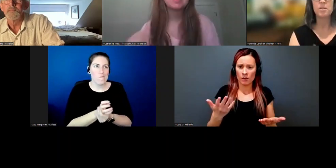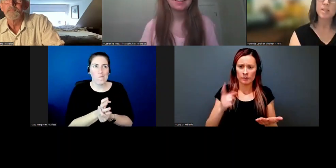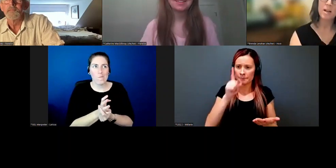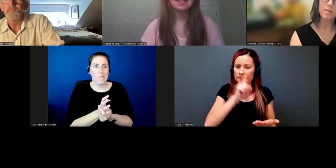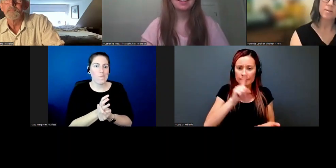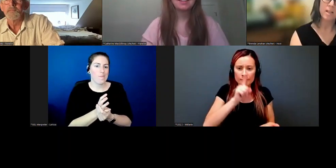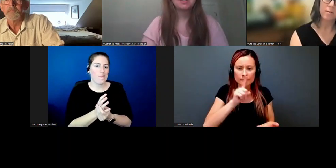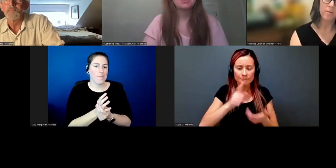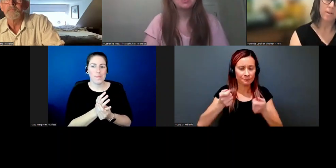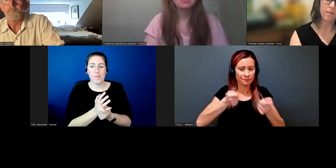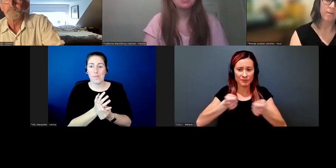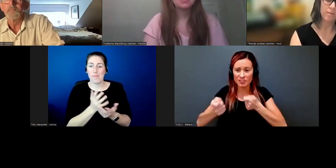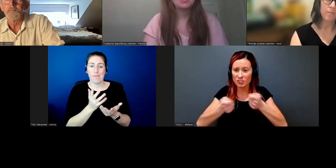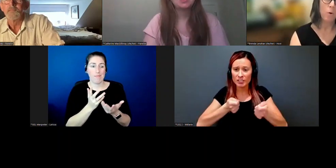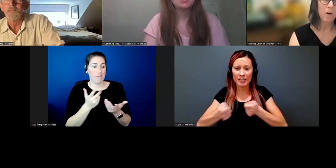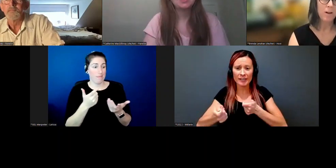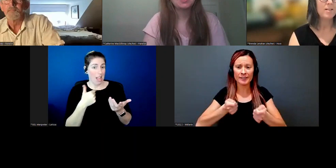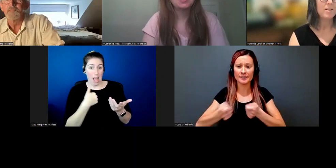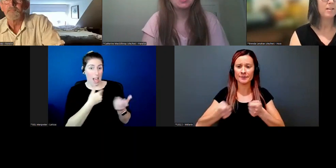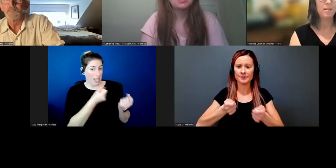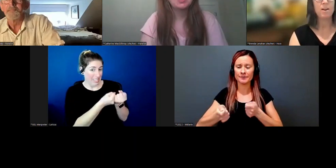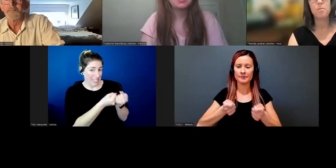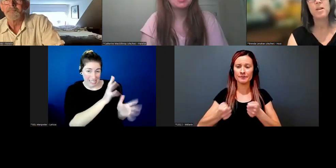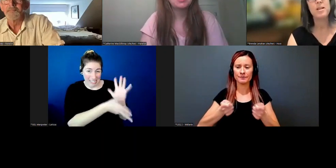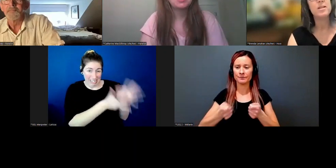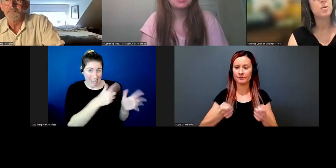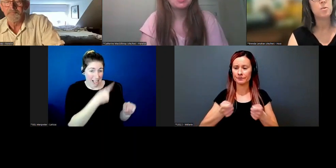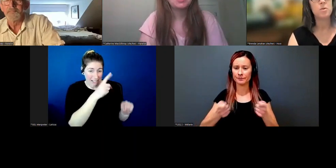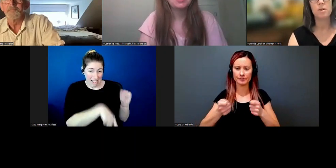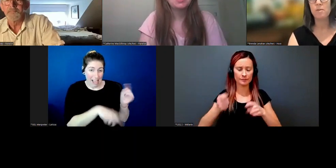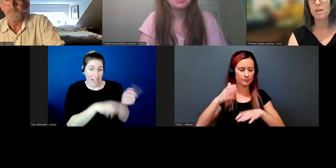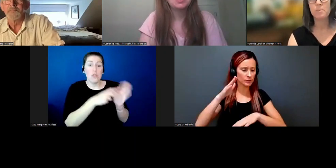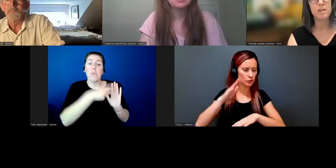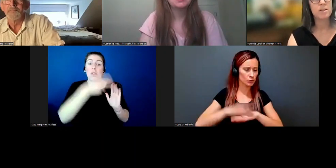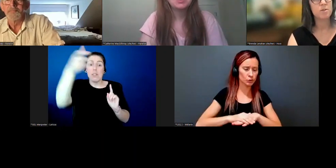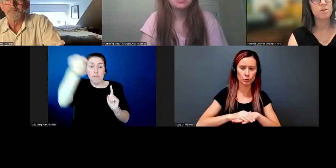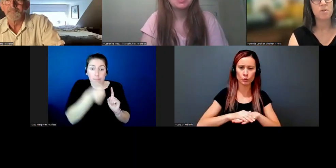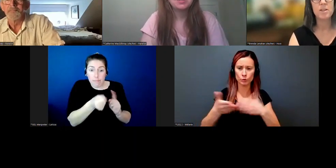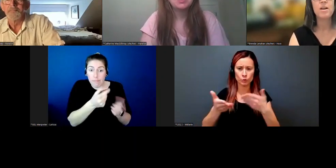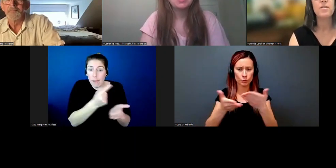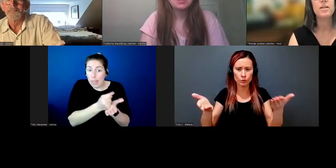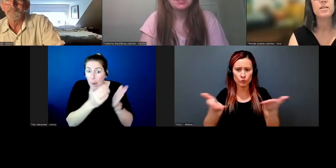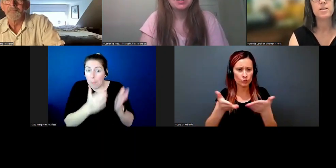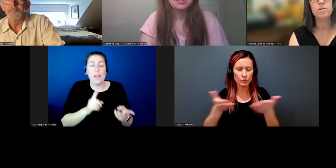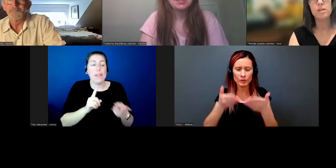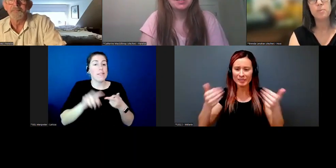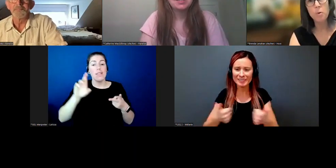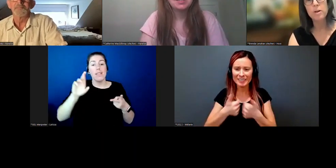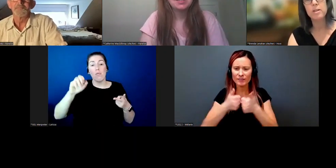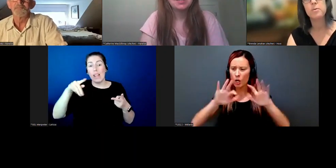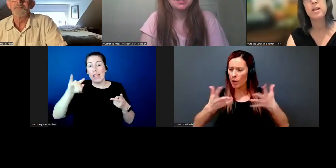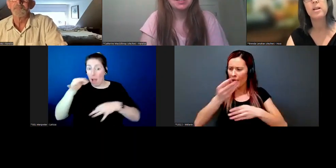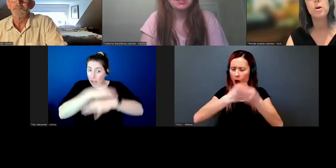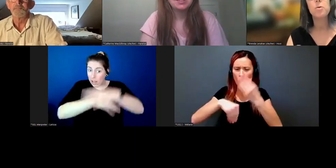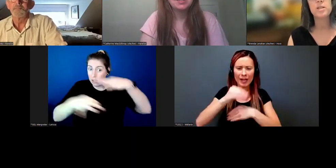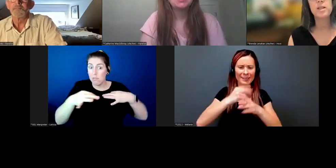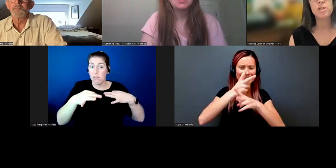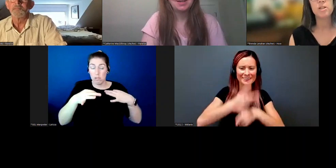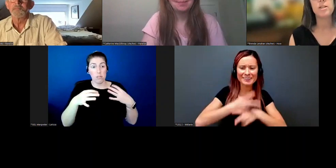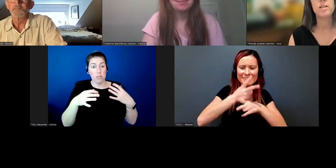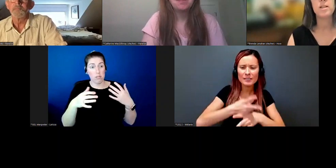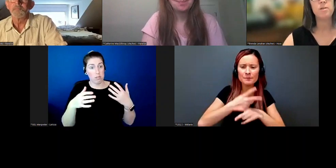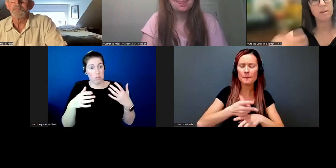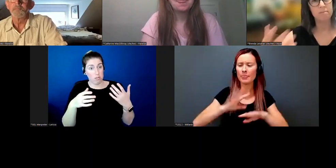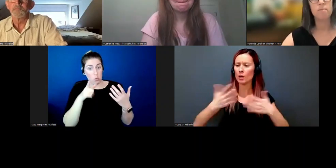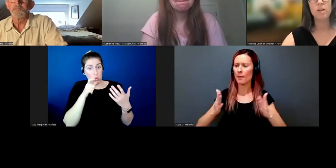supports themselves, like the organizing the therapies or respite or those kind of things, is there support as well, like host